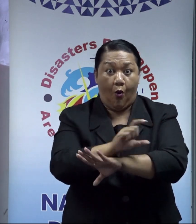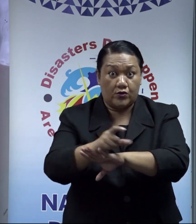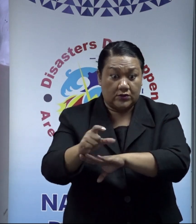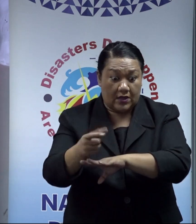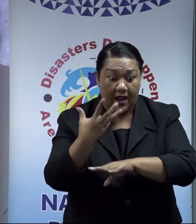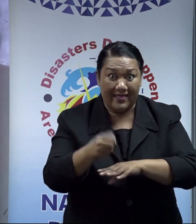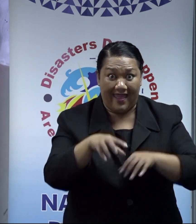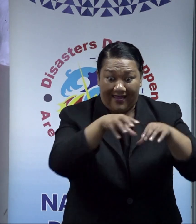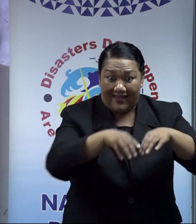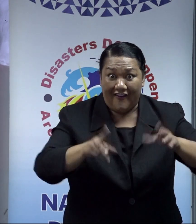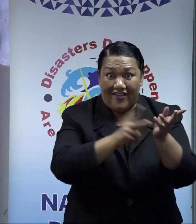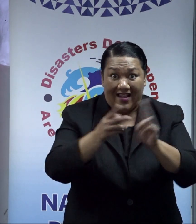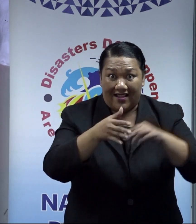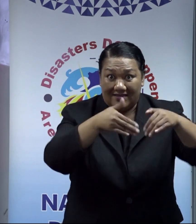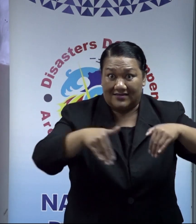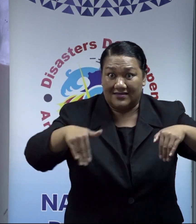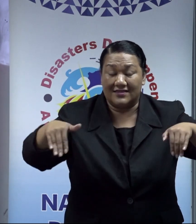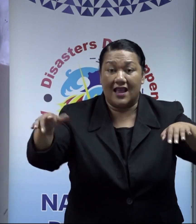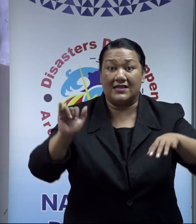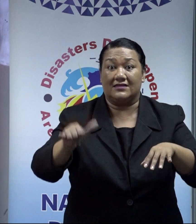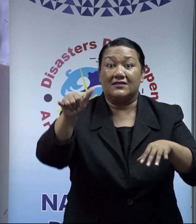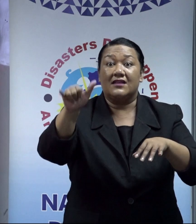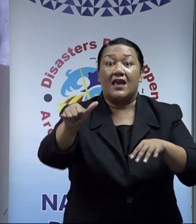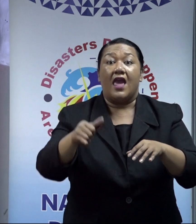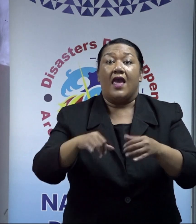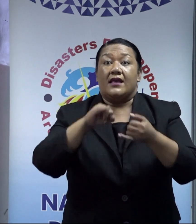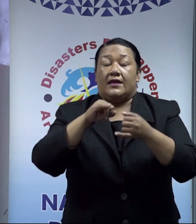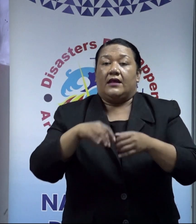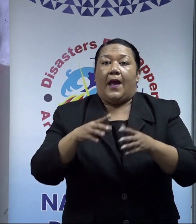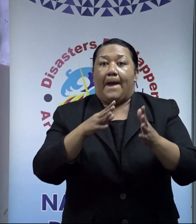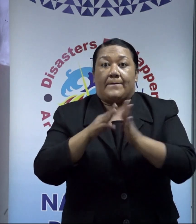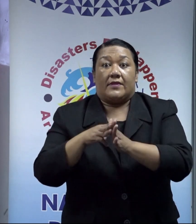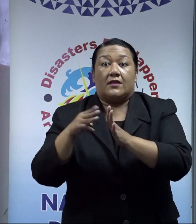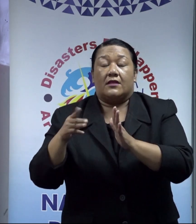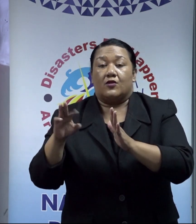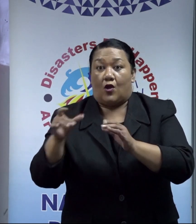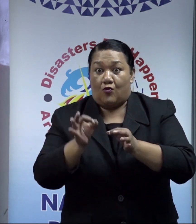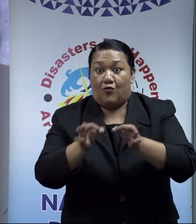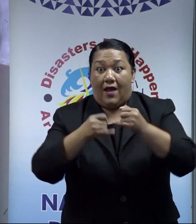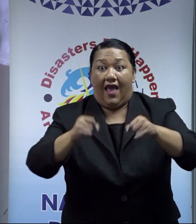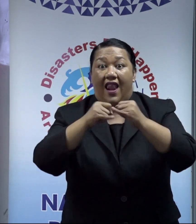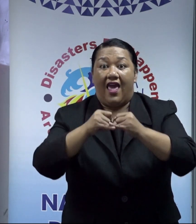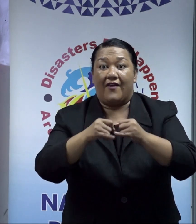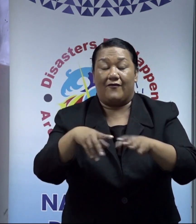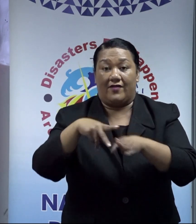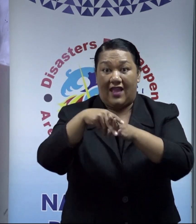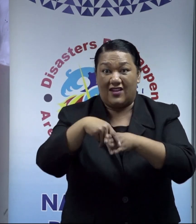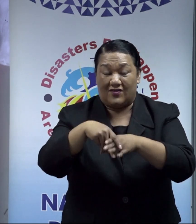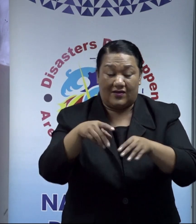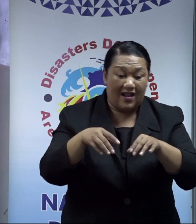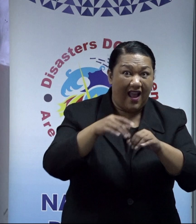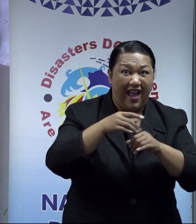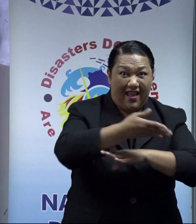coastal areas of Yasawa and Mamanuca Group, southwestern Viti level, Natandola to Coral Coast, southern coastals